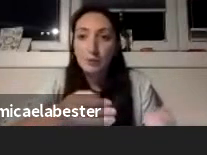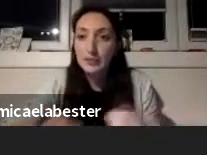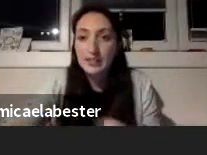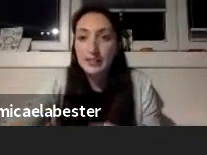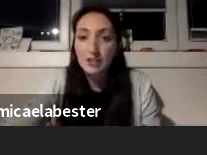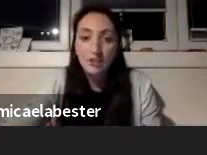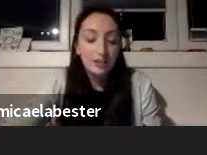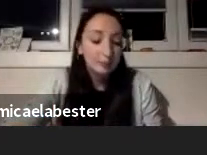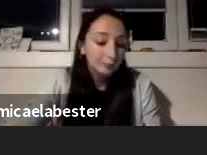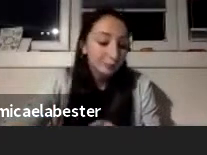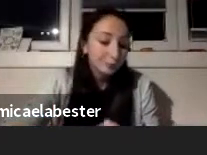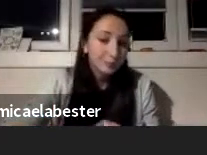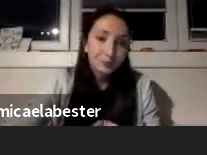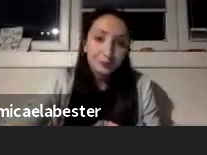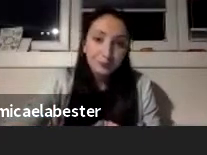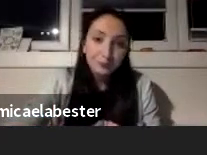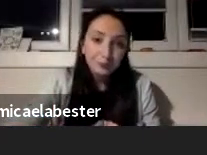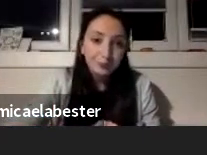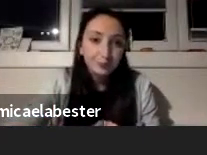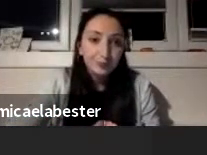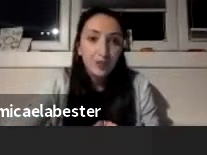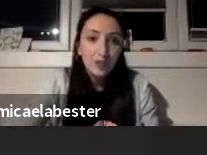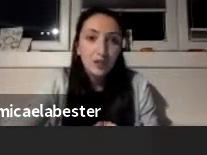with people internationally.